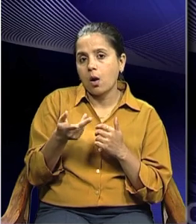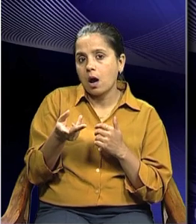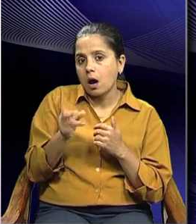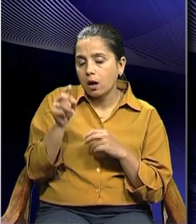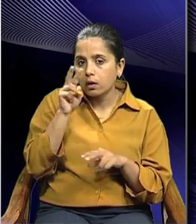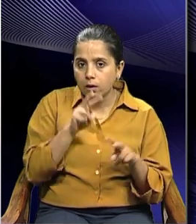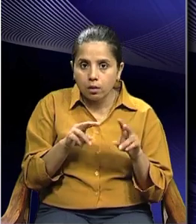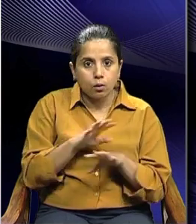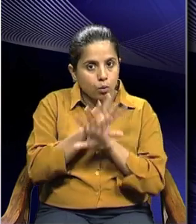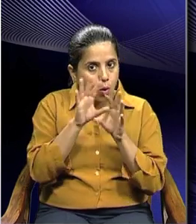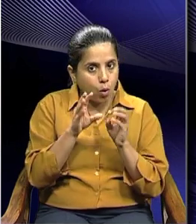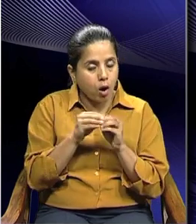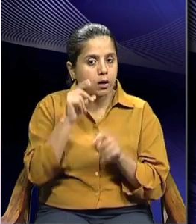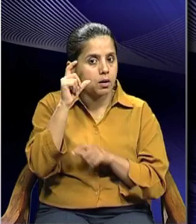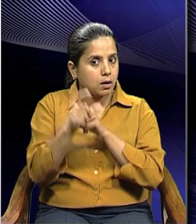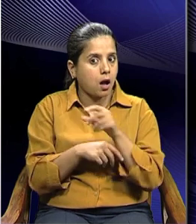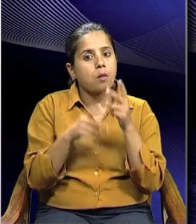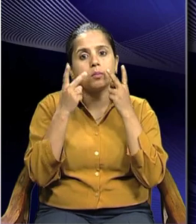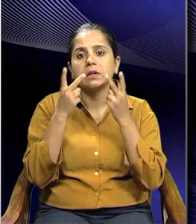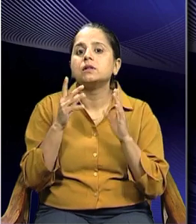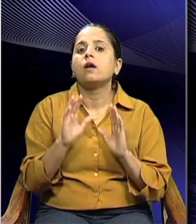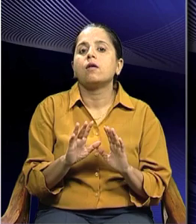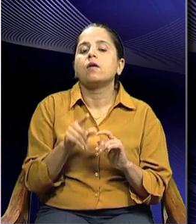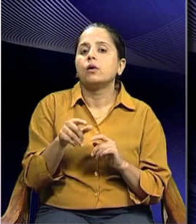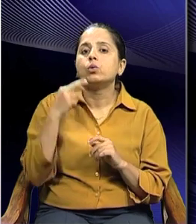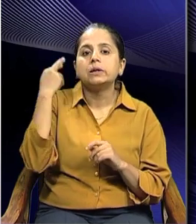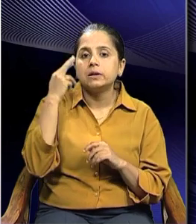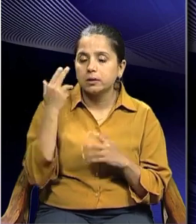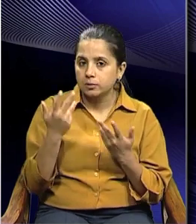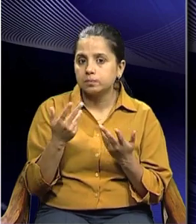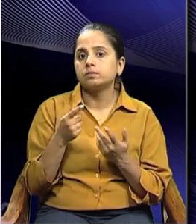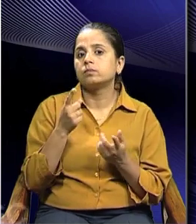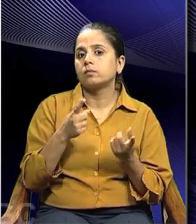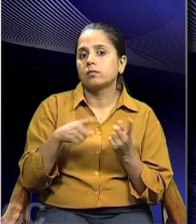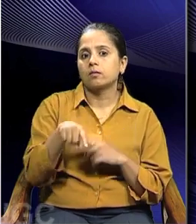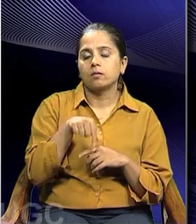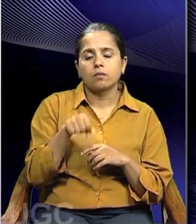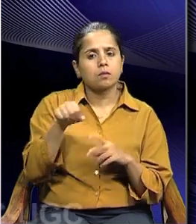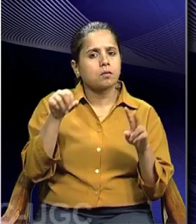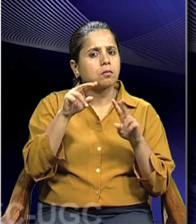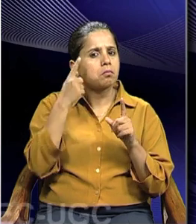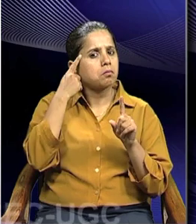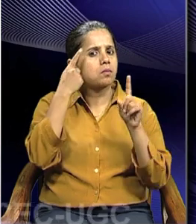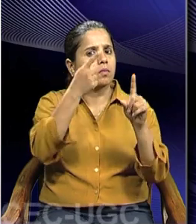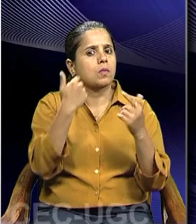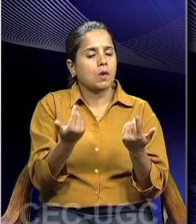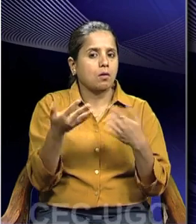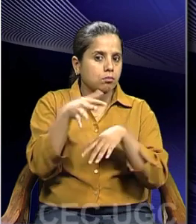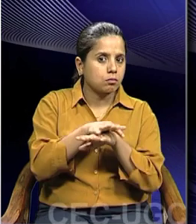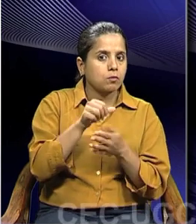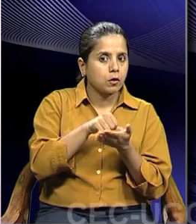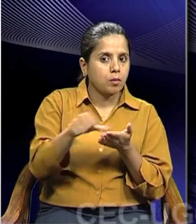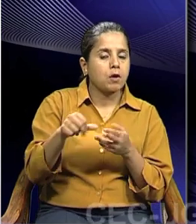reinvent the entire industry, and that is basically the objective of implementing